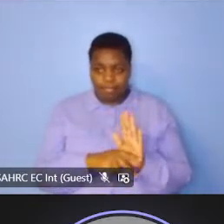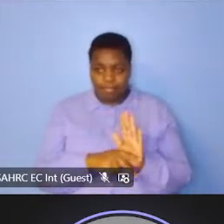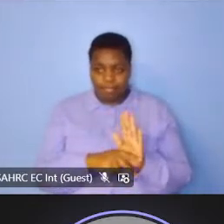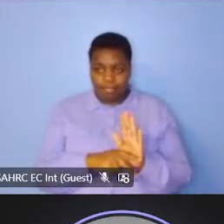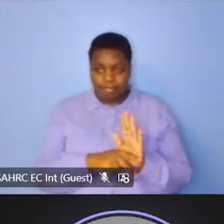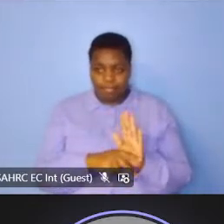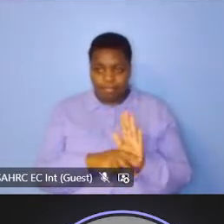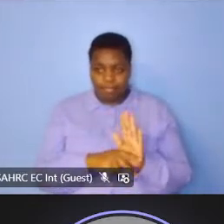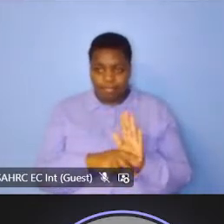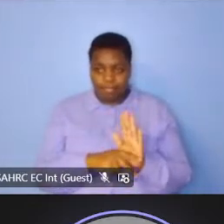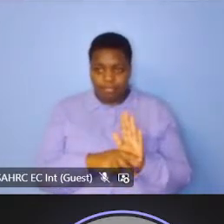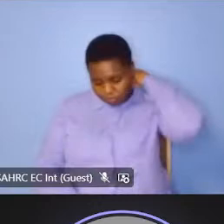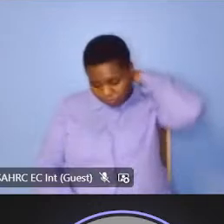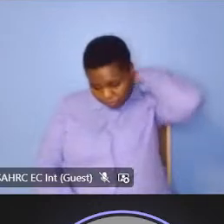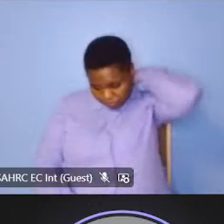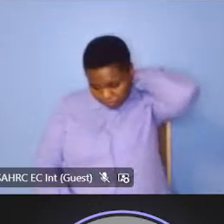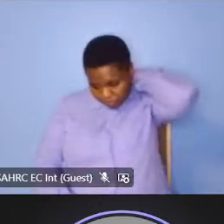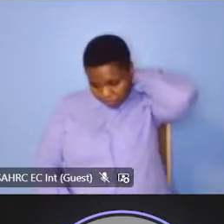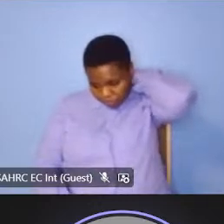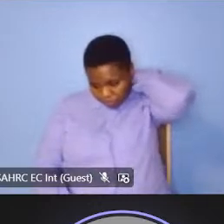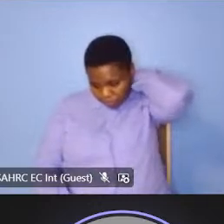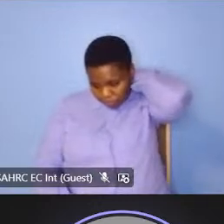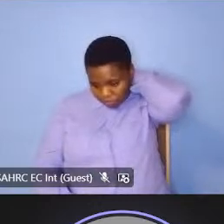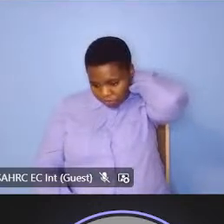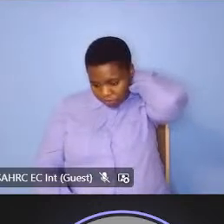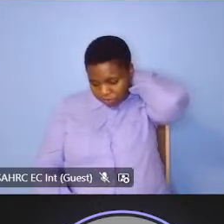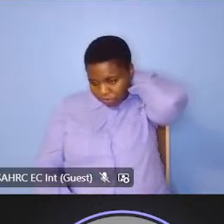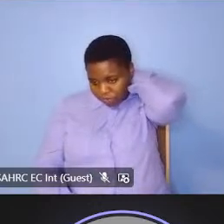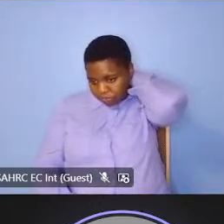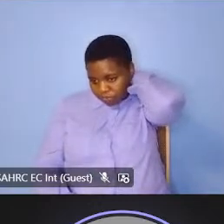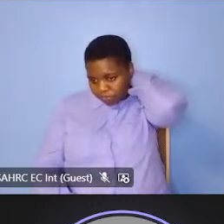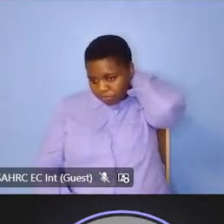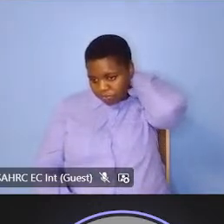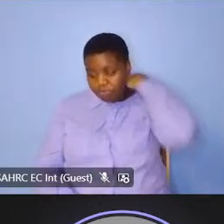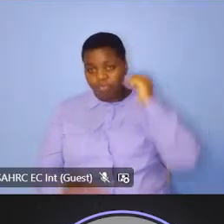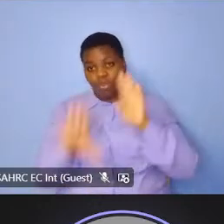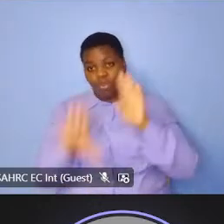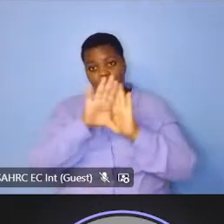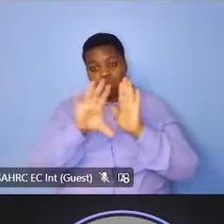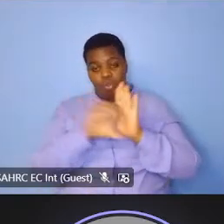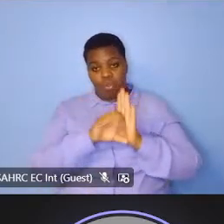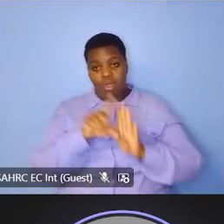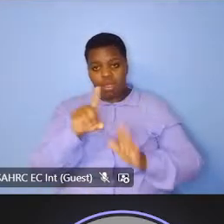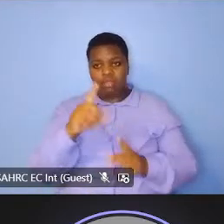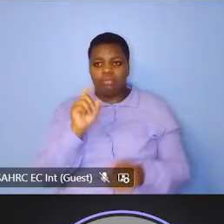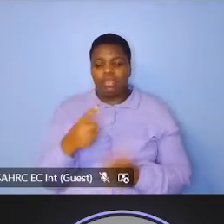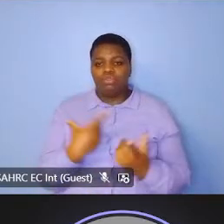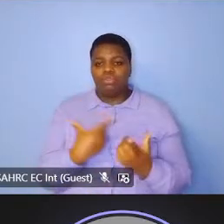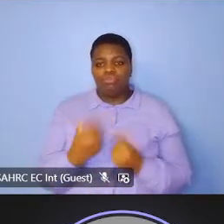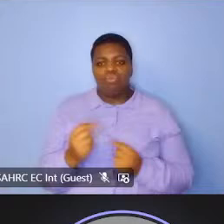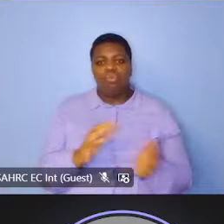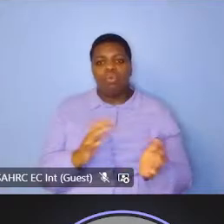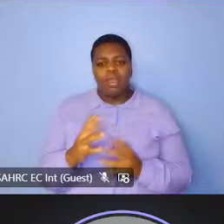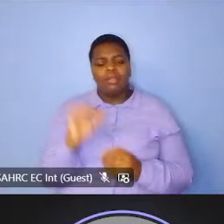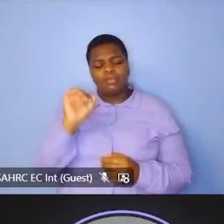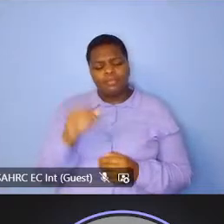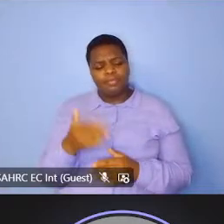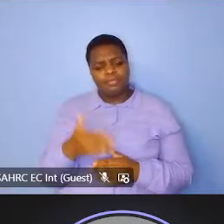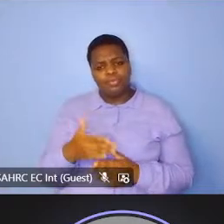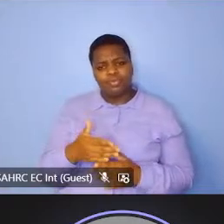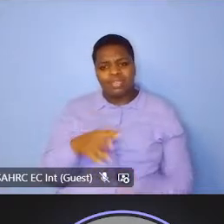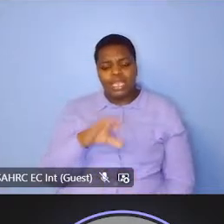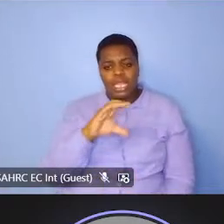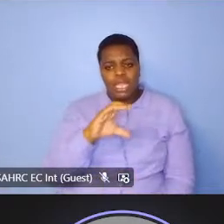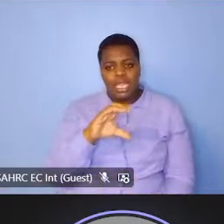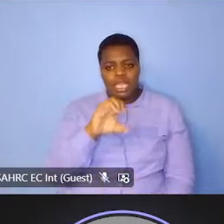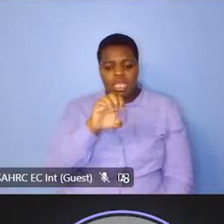and the purpose of what school policies and codes of conduct were supposed to be, through our work as the ELC, we've